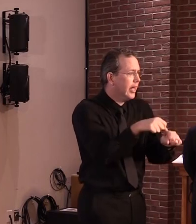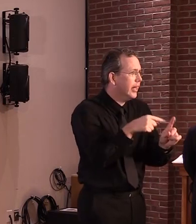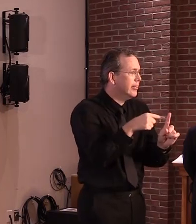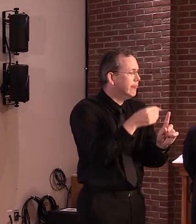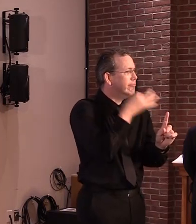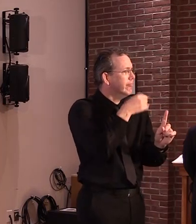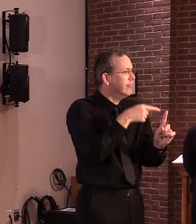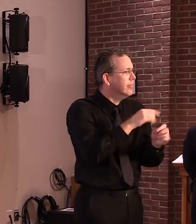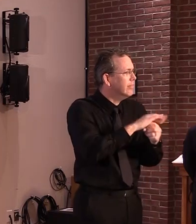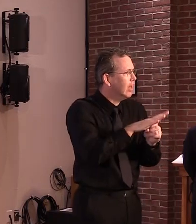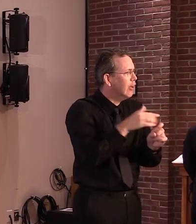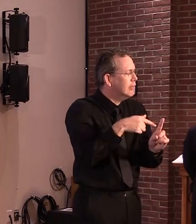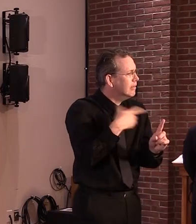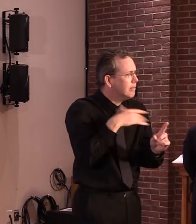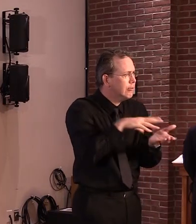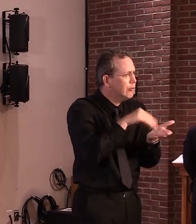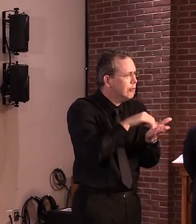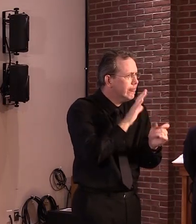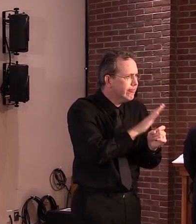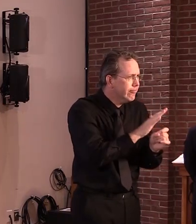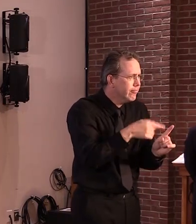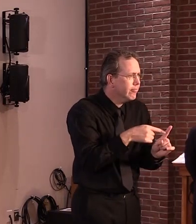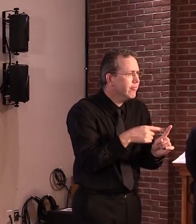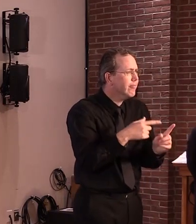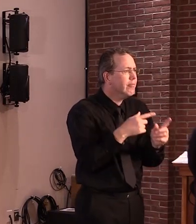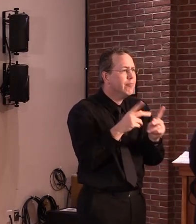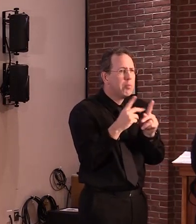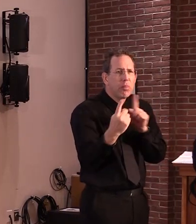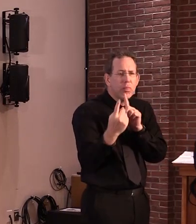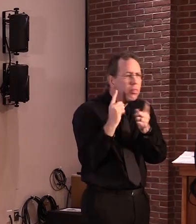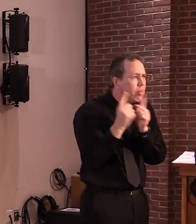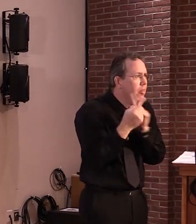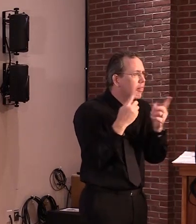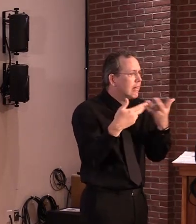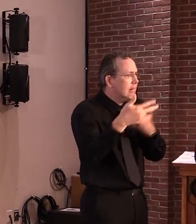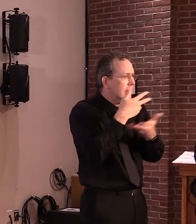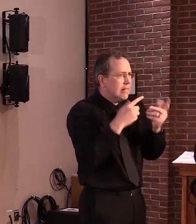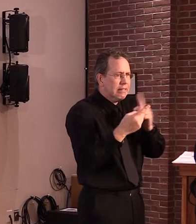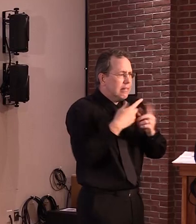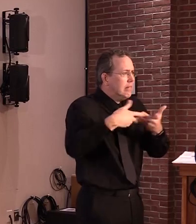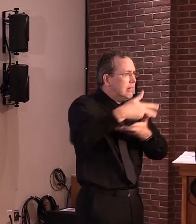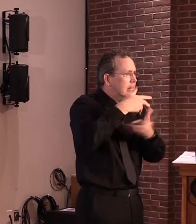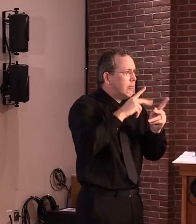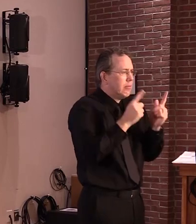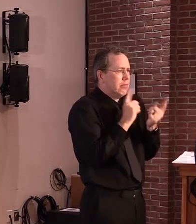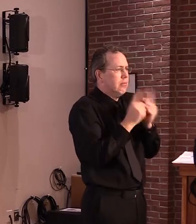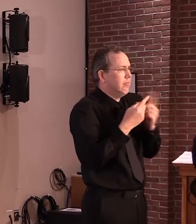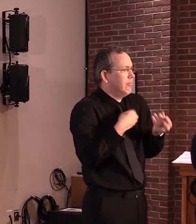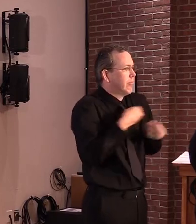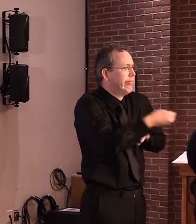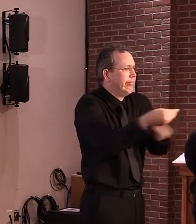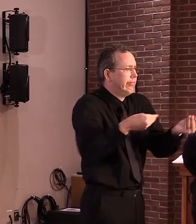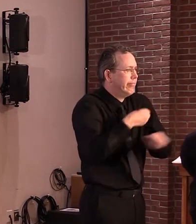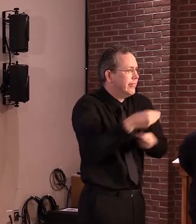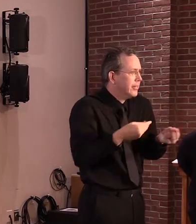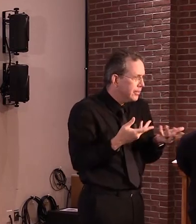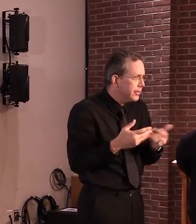the closeness of contact that we have. So I've talked in the past about close